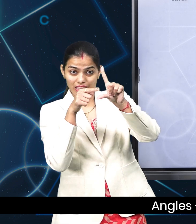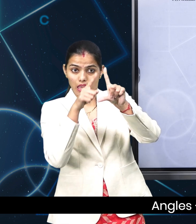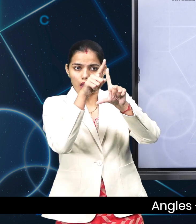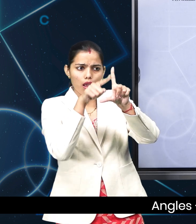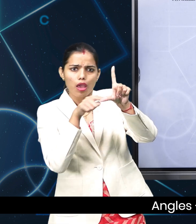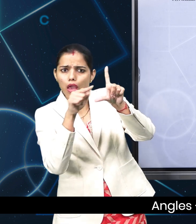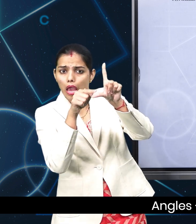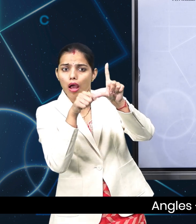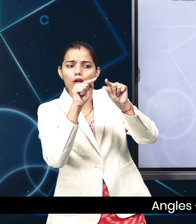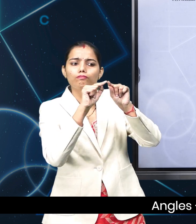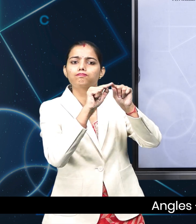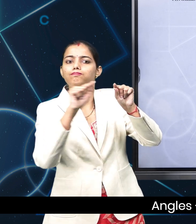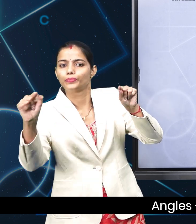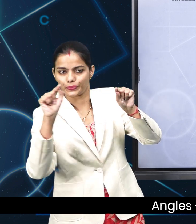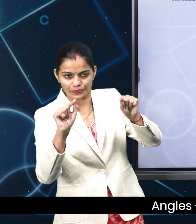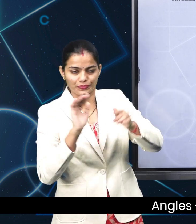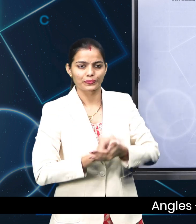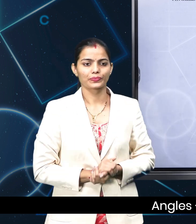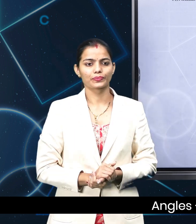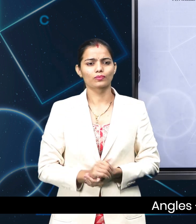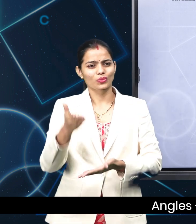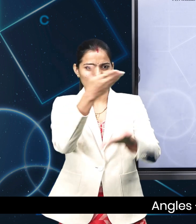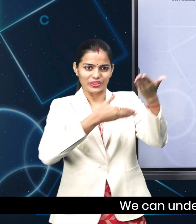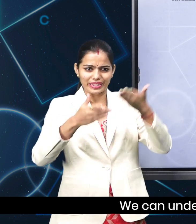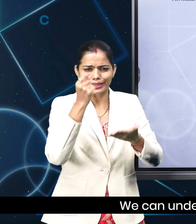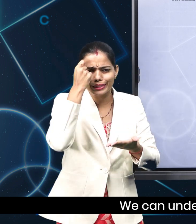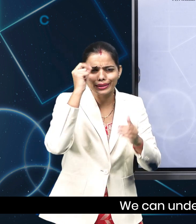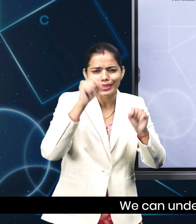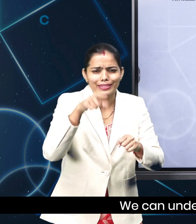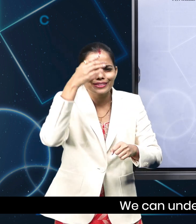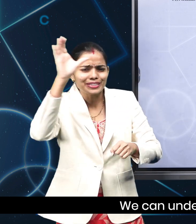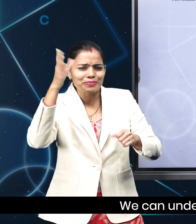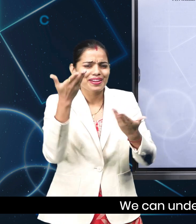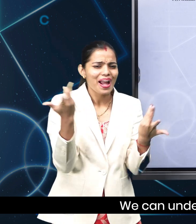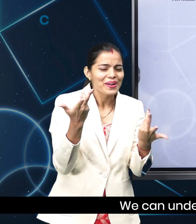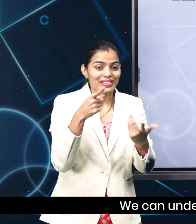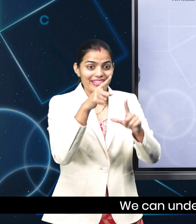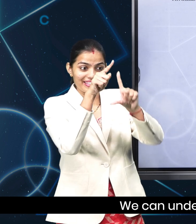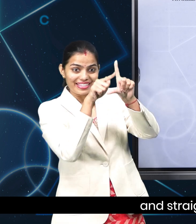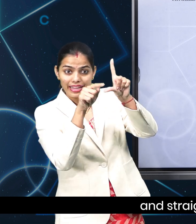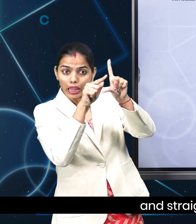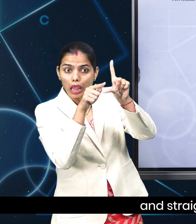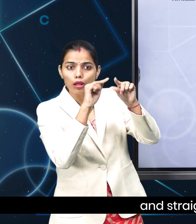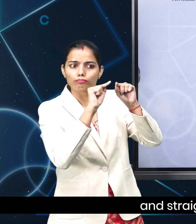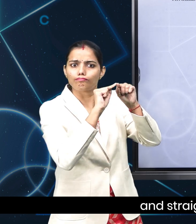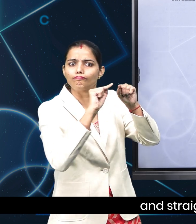Angles right and straight. We can understand the concept of right and straight angles